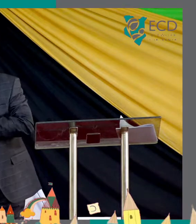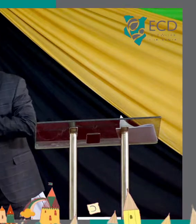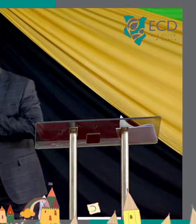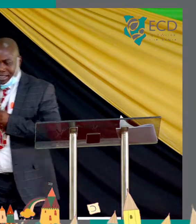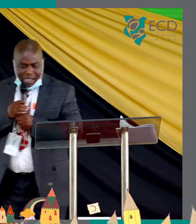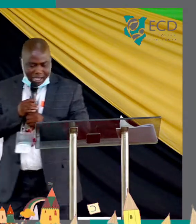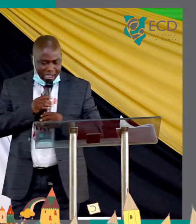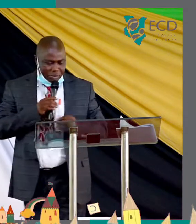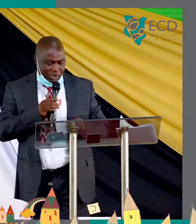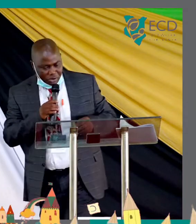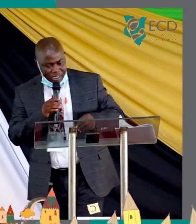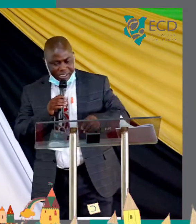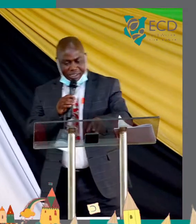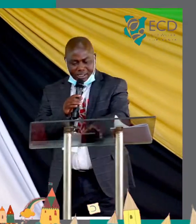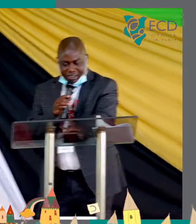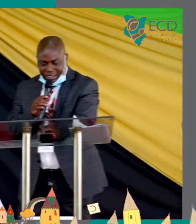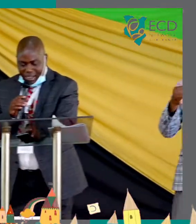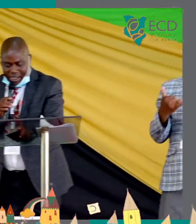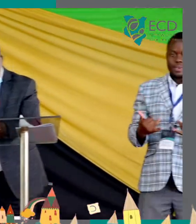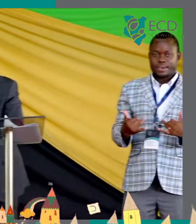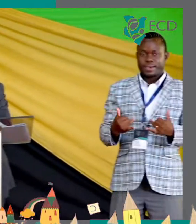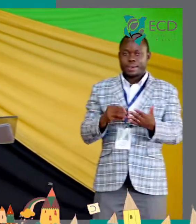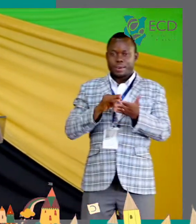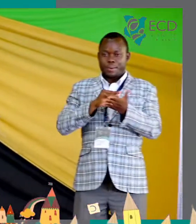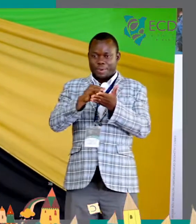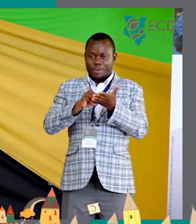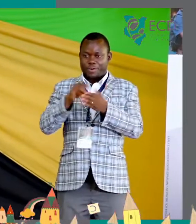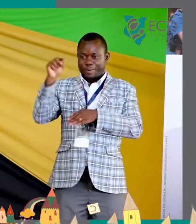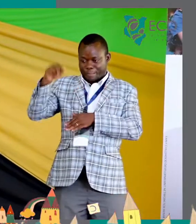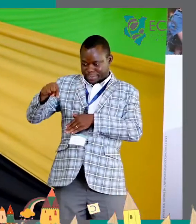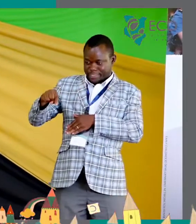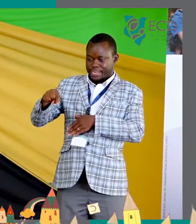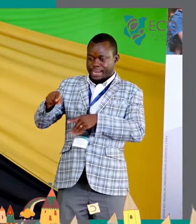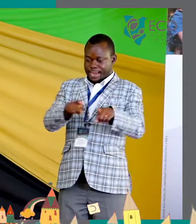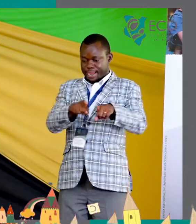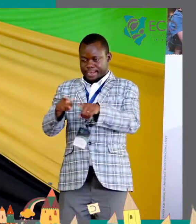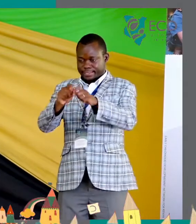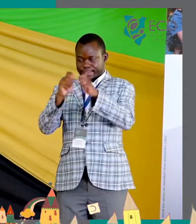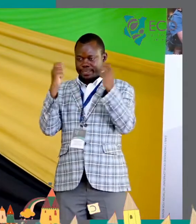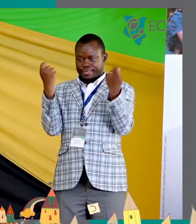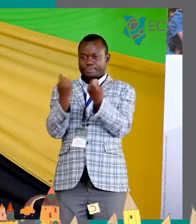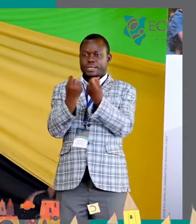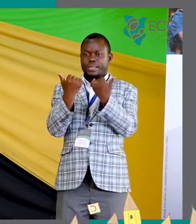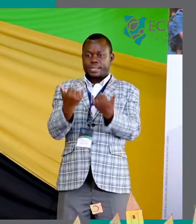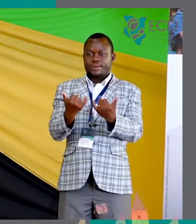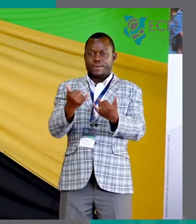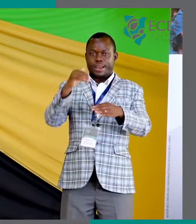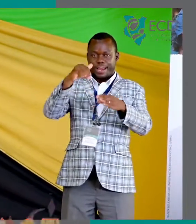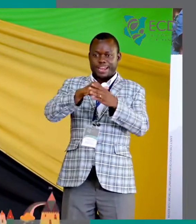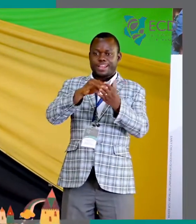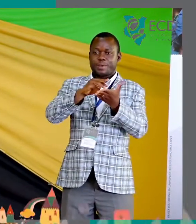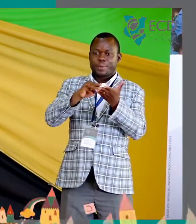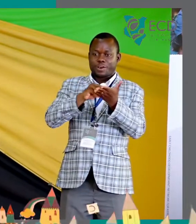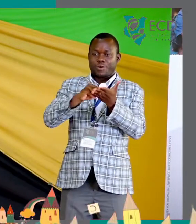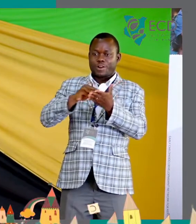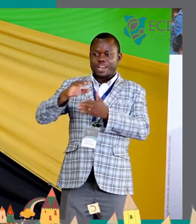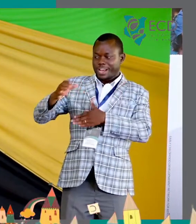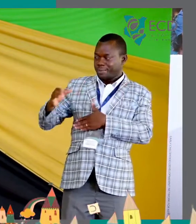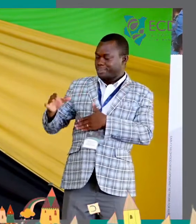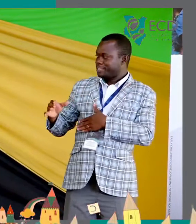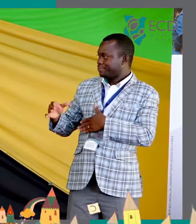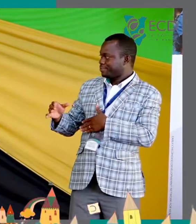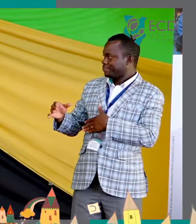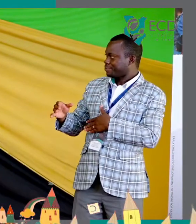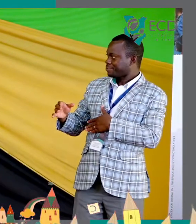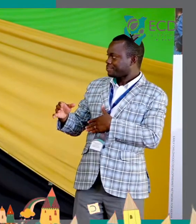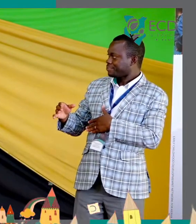okay. Migori is there as a team. So in Migori County, that narration is